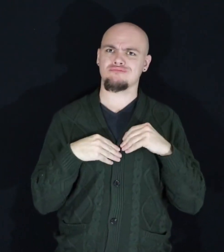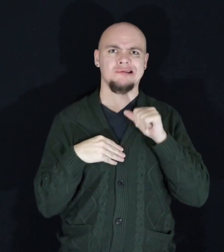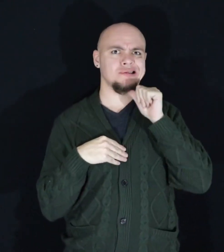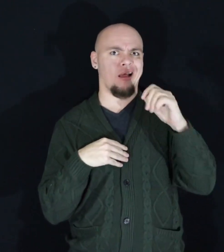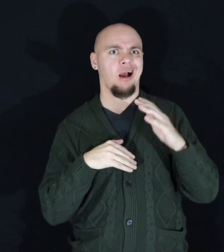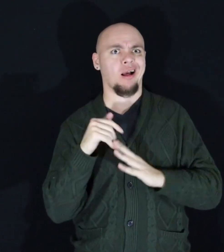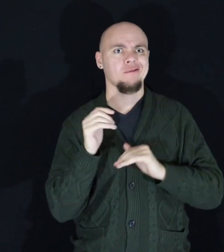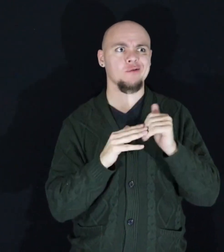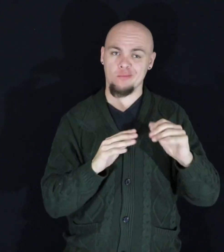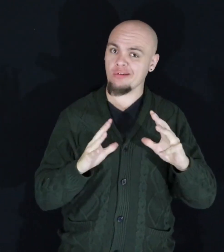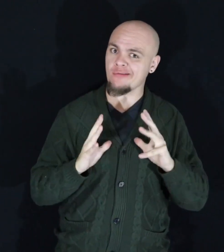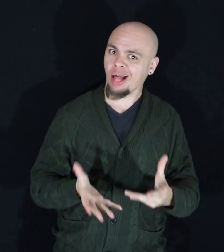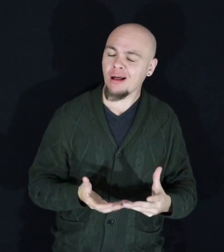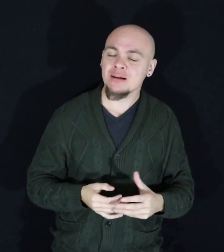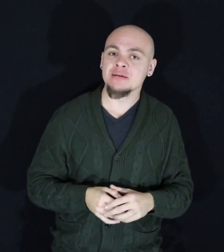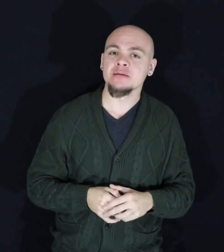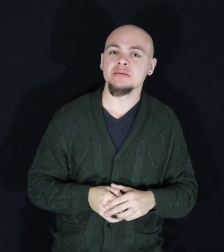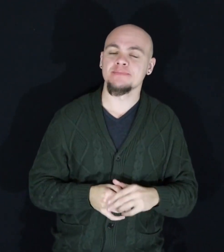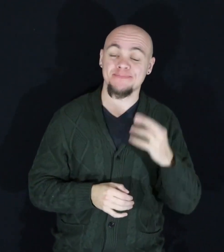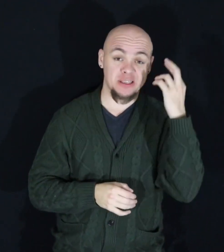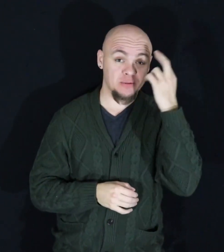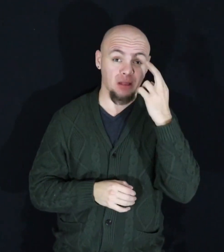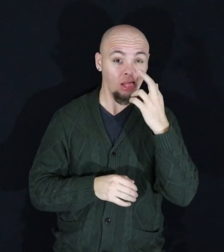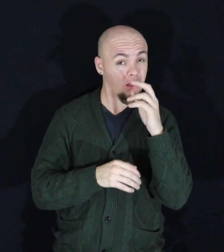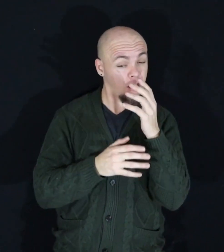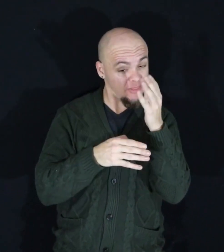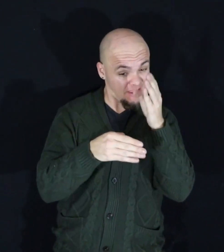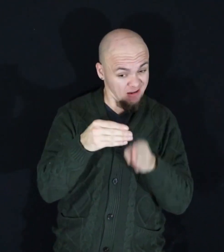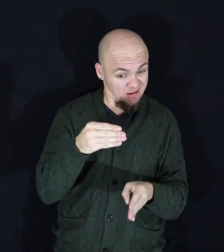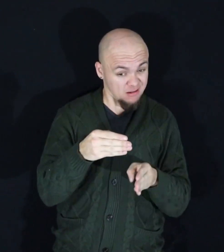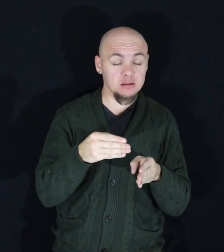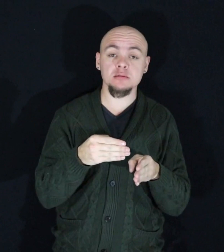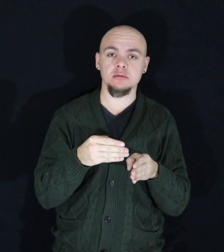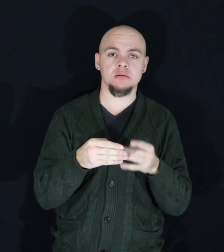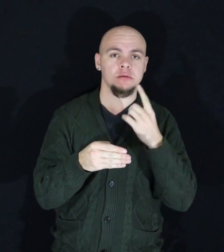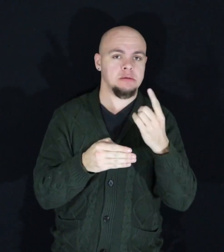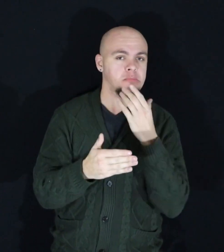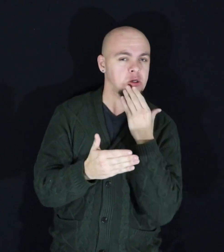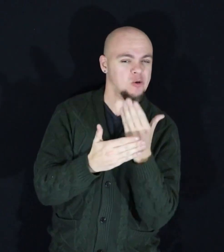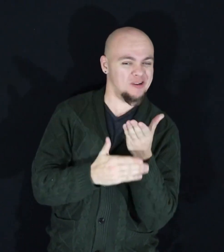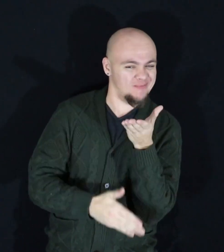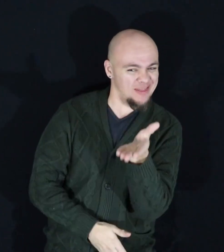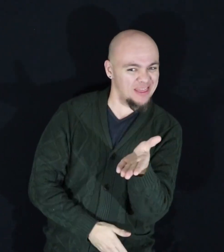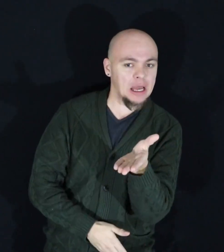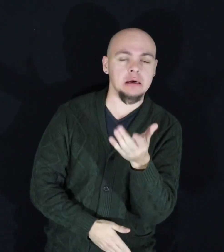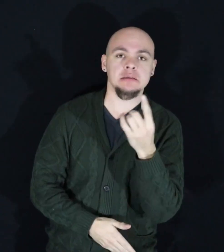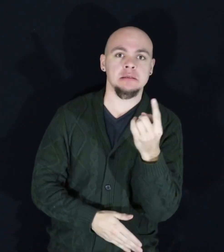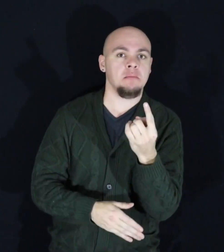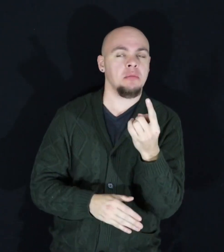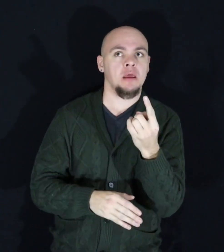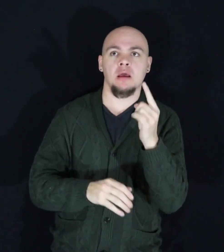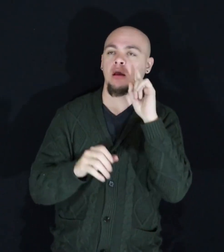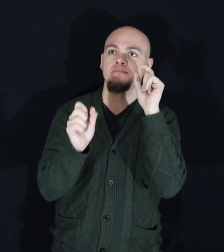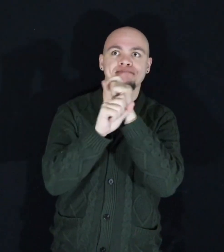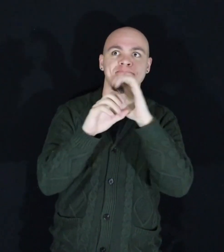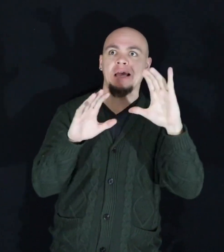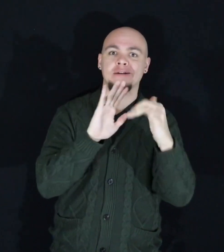uncomfortable. And realize that on the other side, something good might be there. Something more than you could have ever